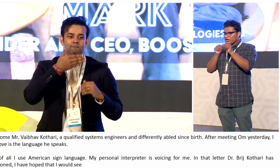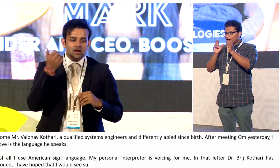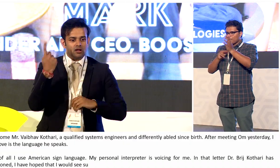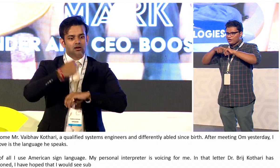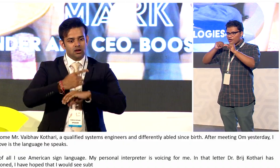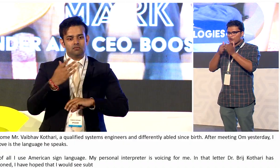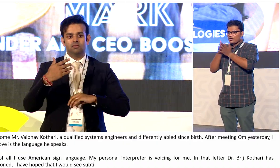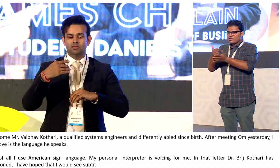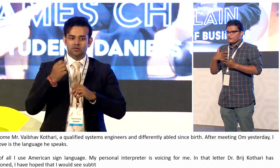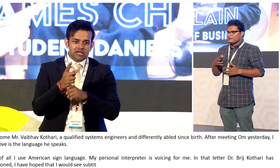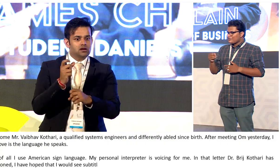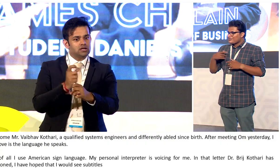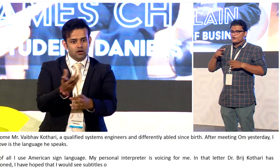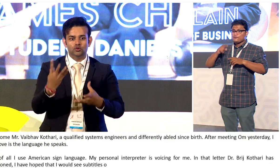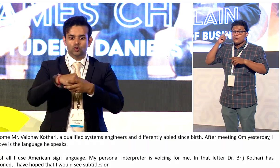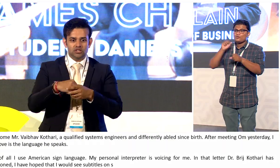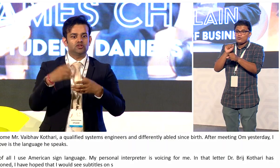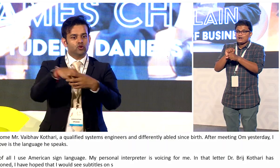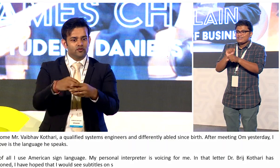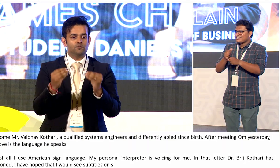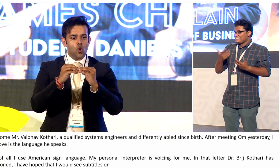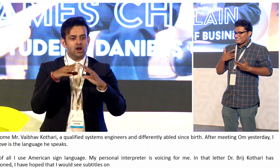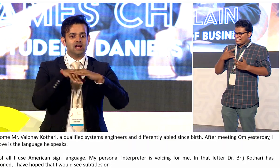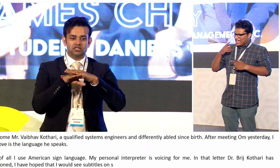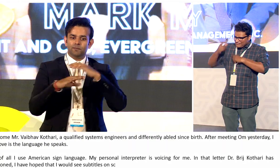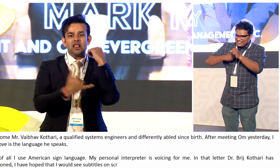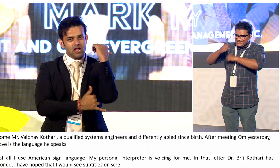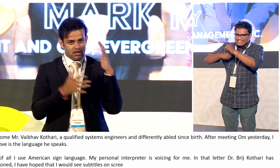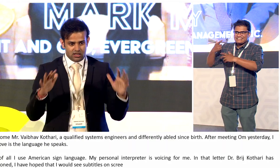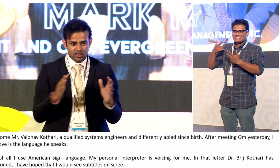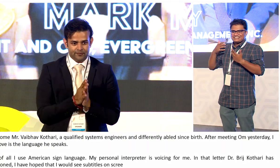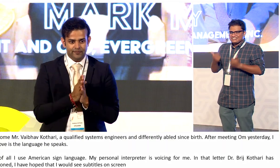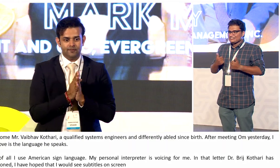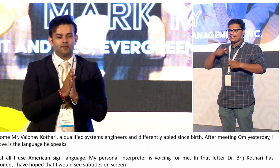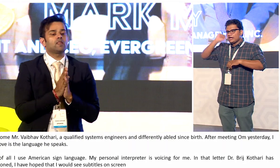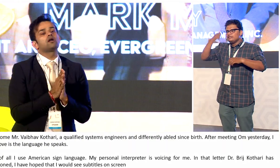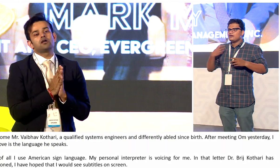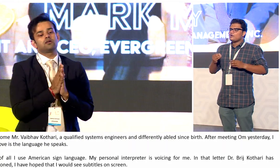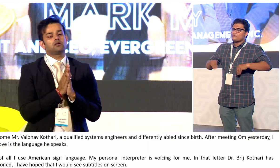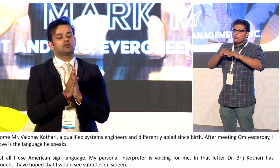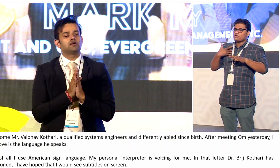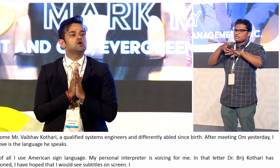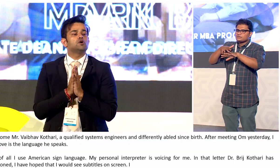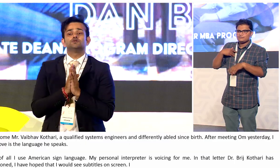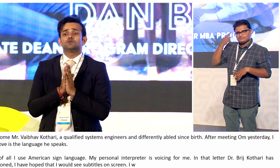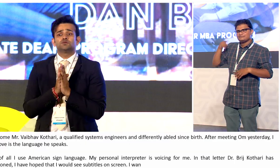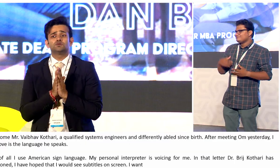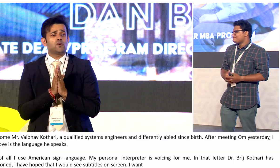me and for the work that's being done here every year to make India a much more accessible country.